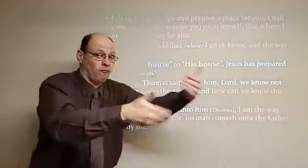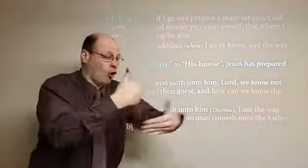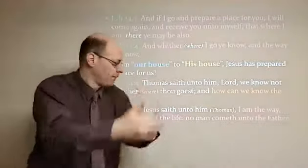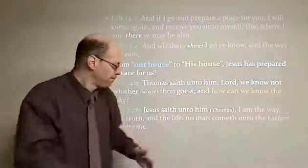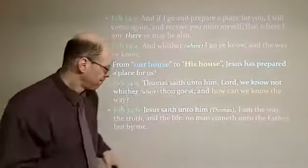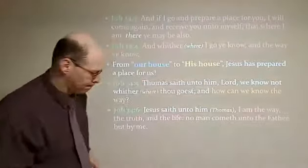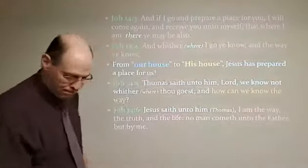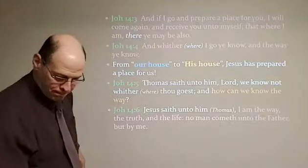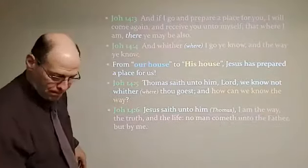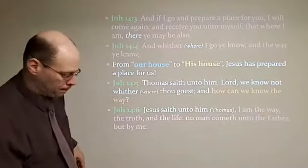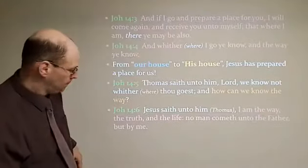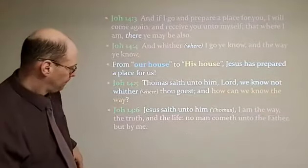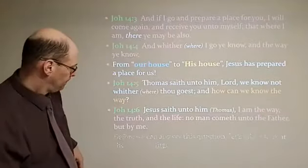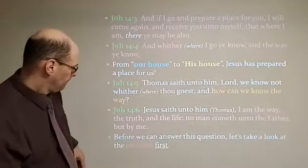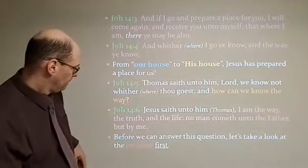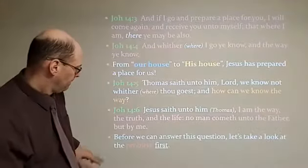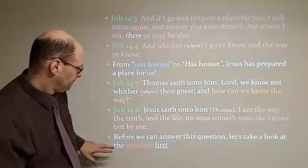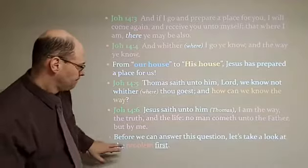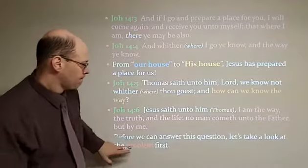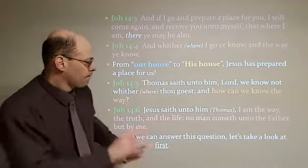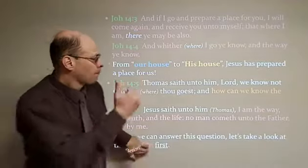now I'm going to continue with this lesson I'm going move forward